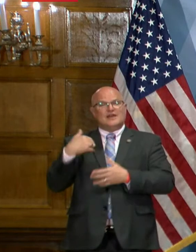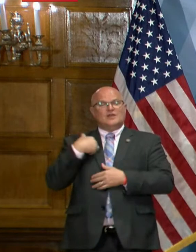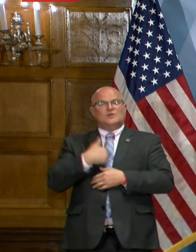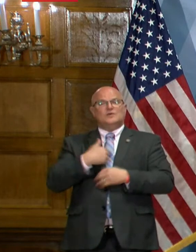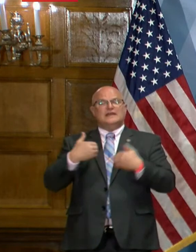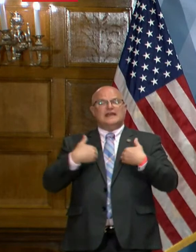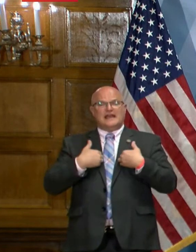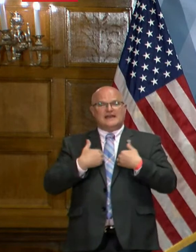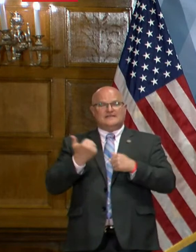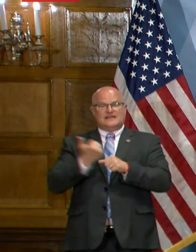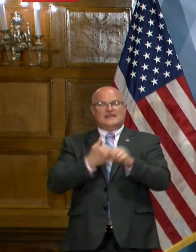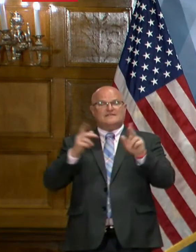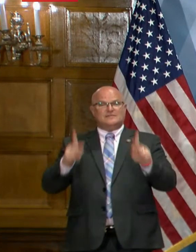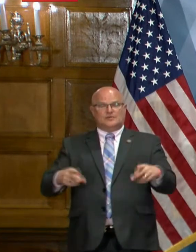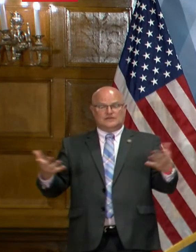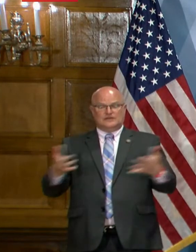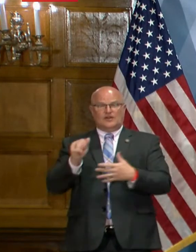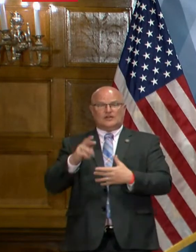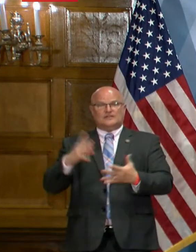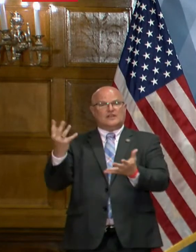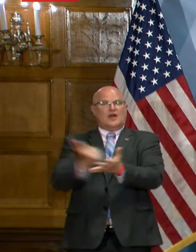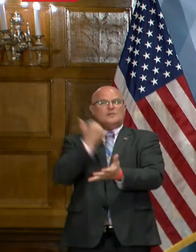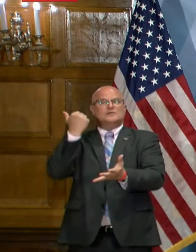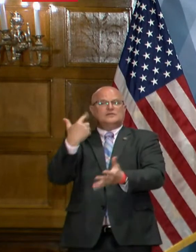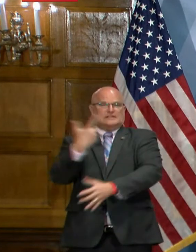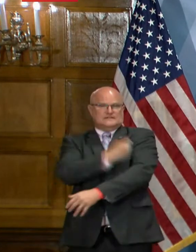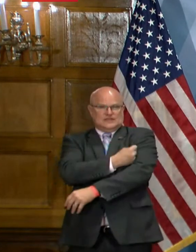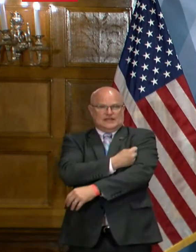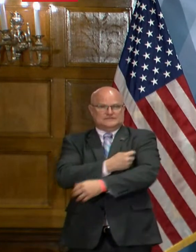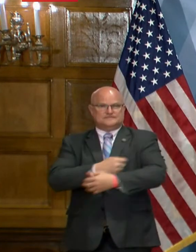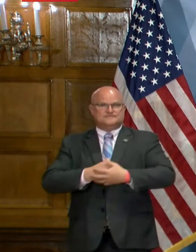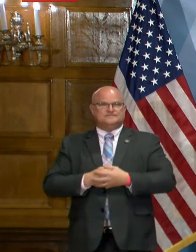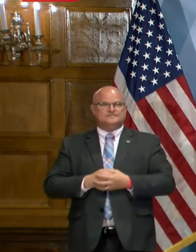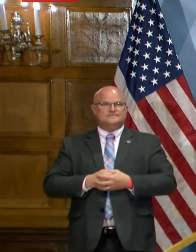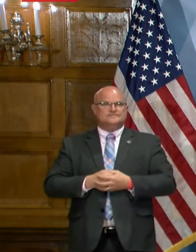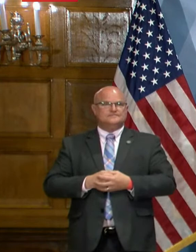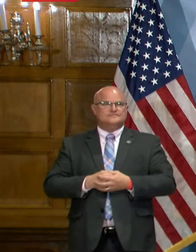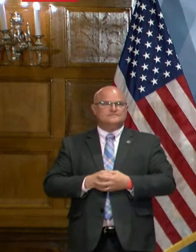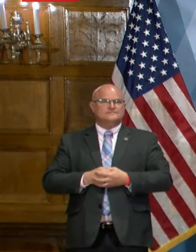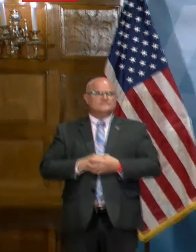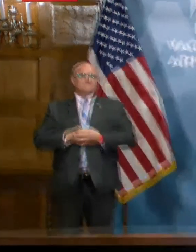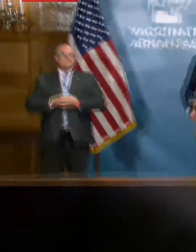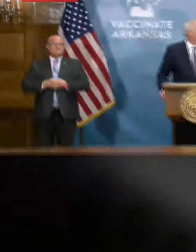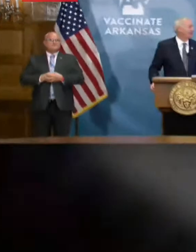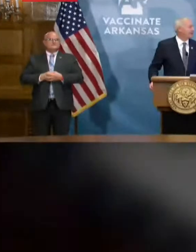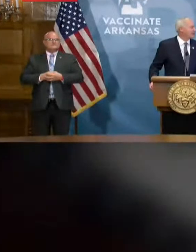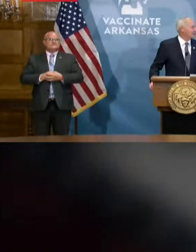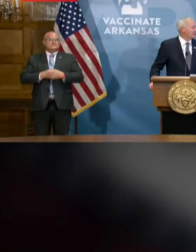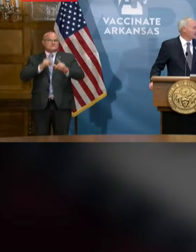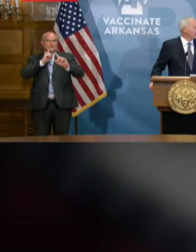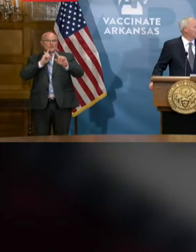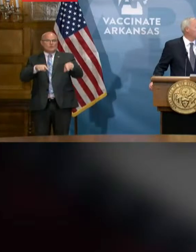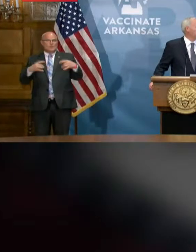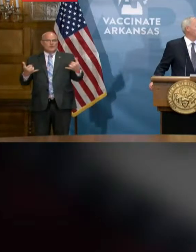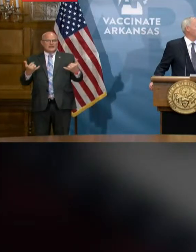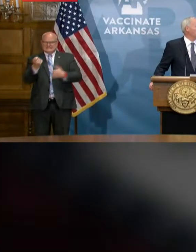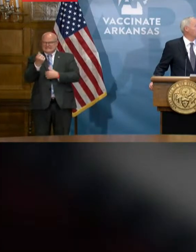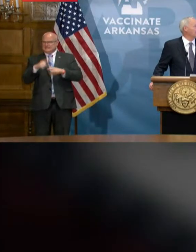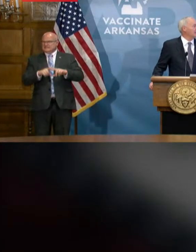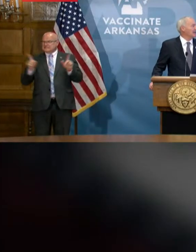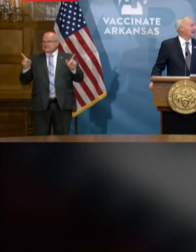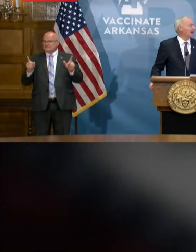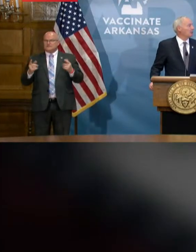give every Arkansan that opportunity. Let's go to the vaccine report, and this is a little